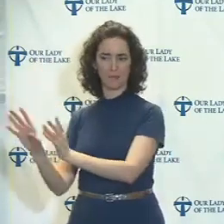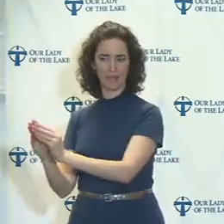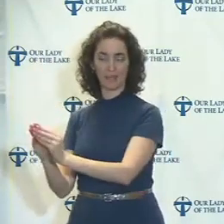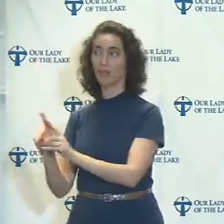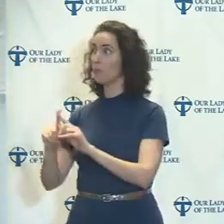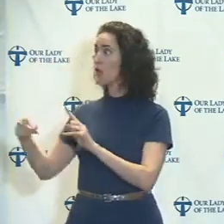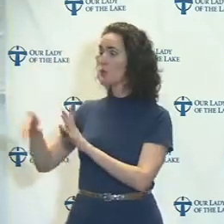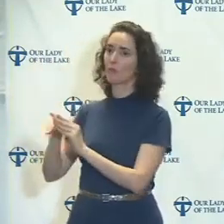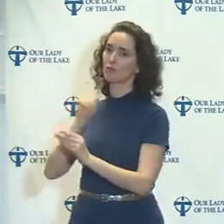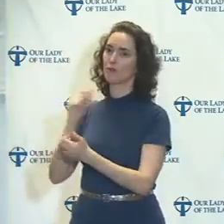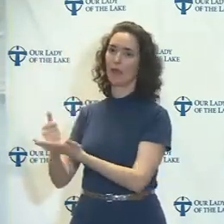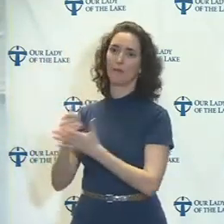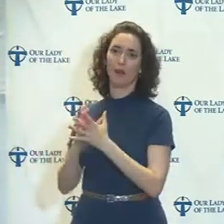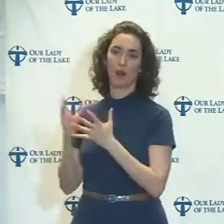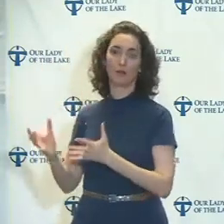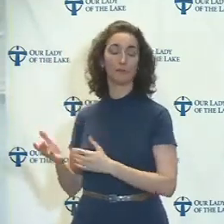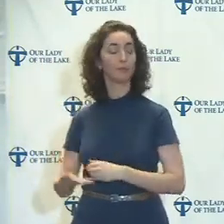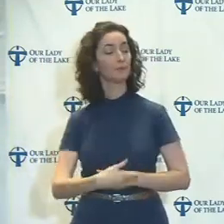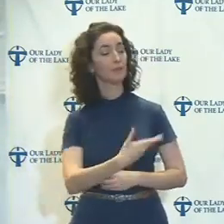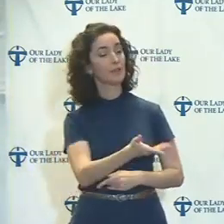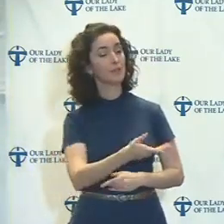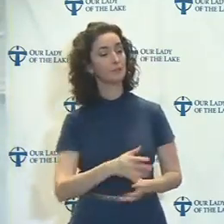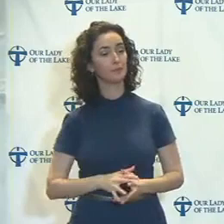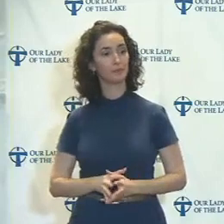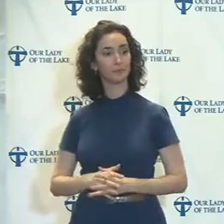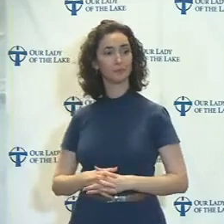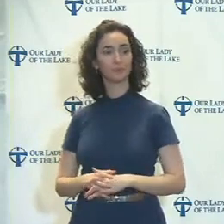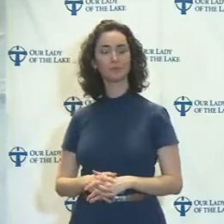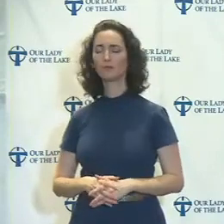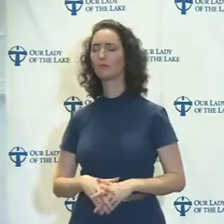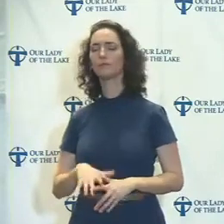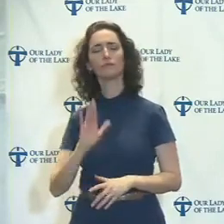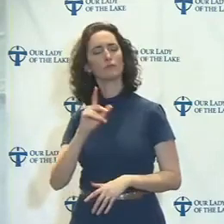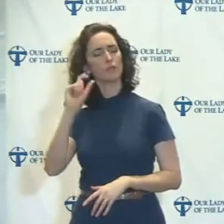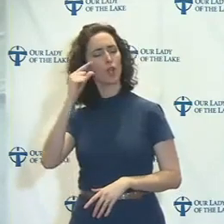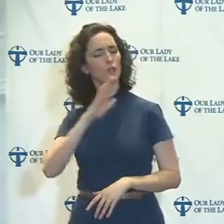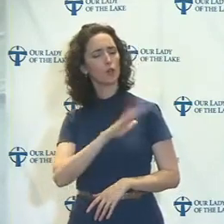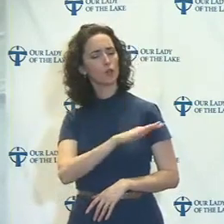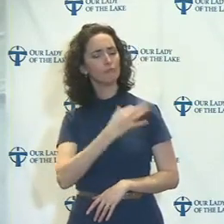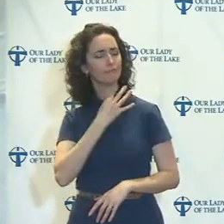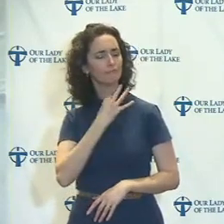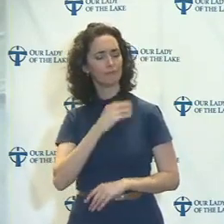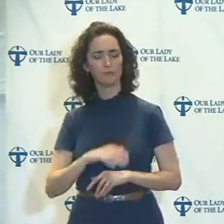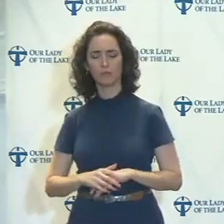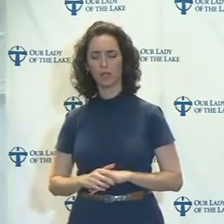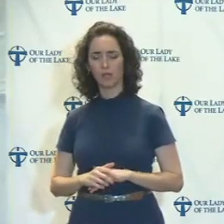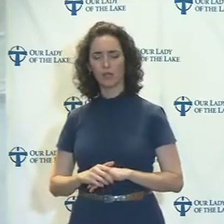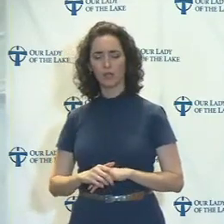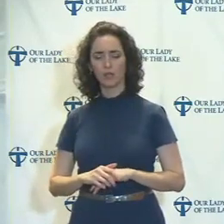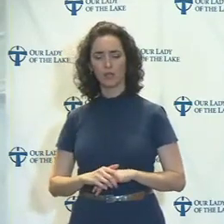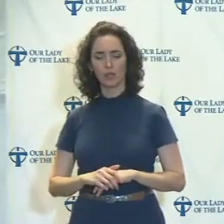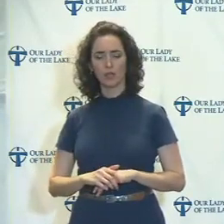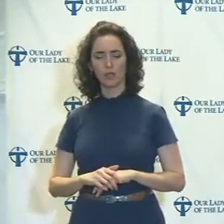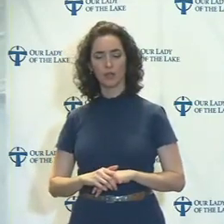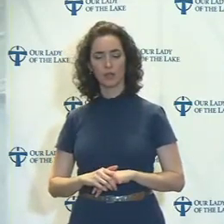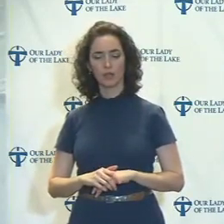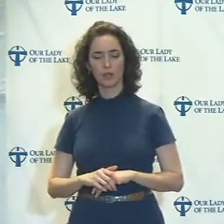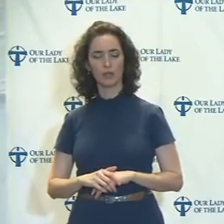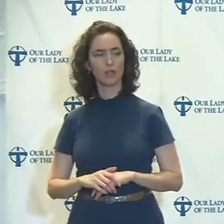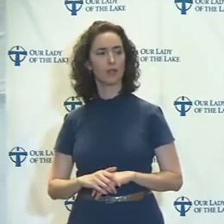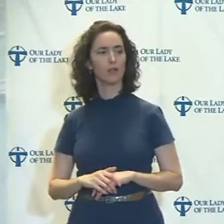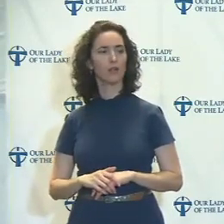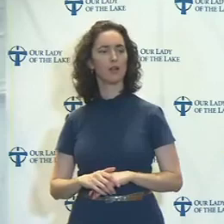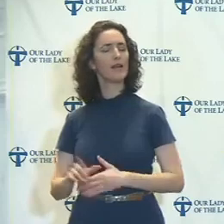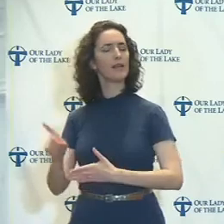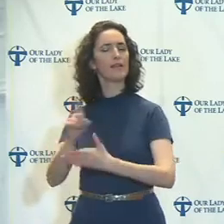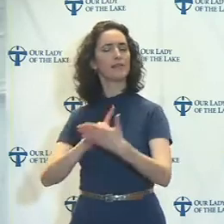very helpful. Yes, sir. Governor, could you talk a little bit more about what exactly the White House told you in terms of the number of doses we're going to be